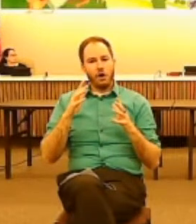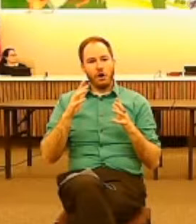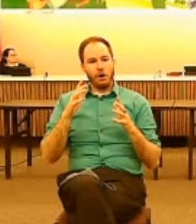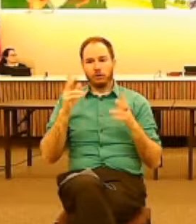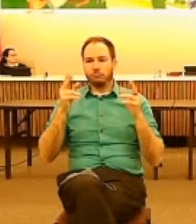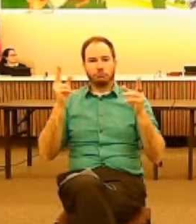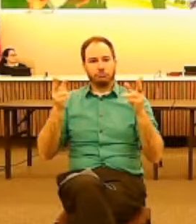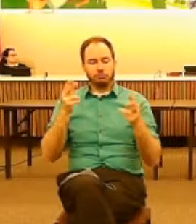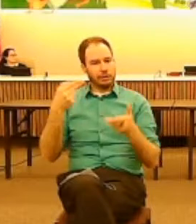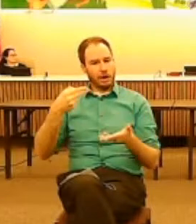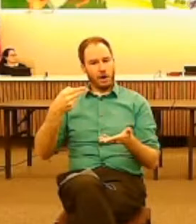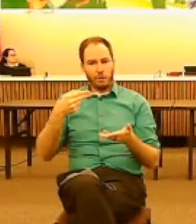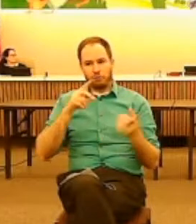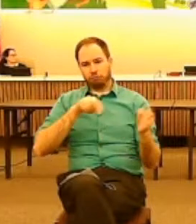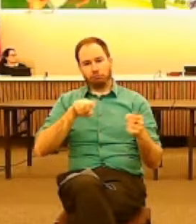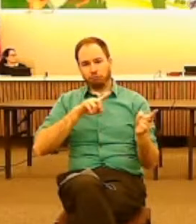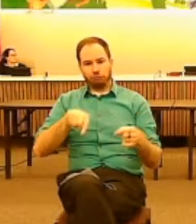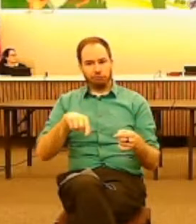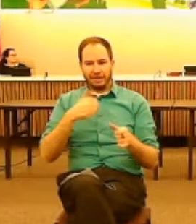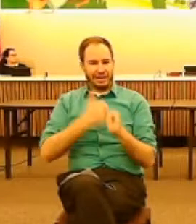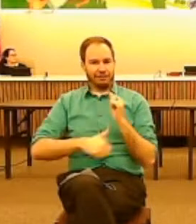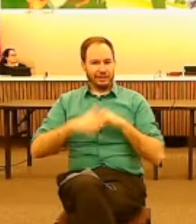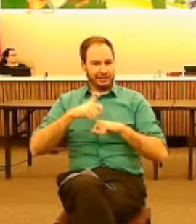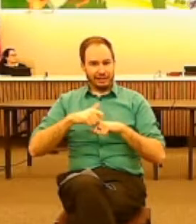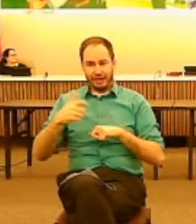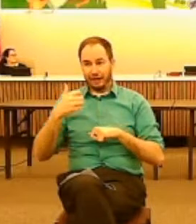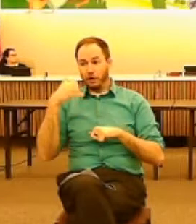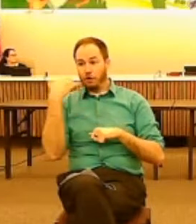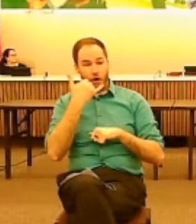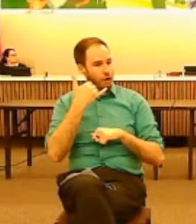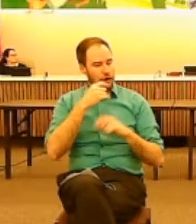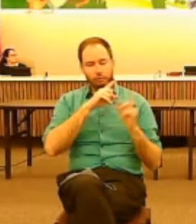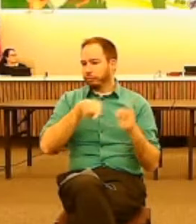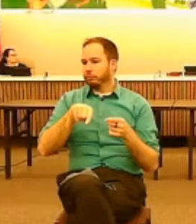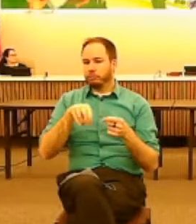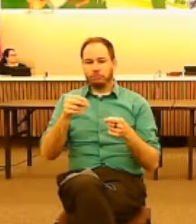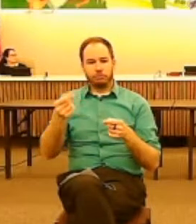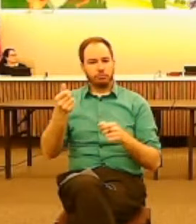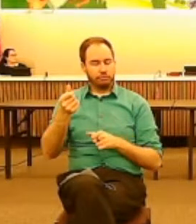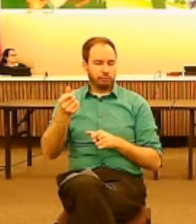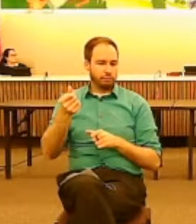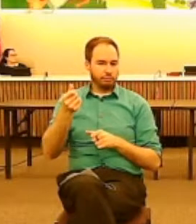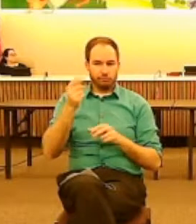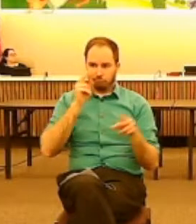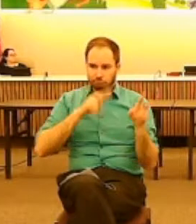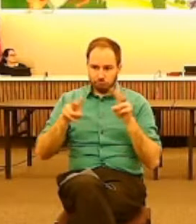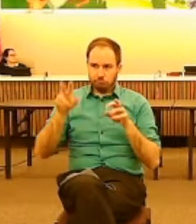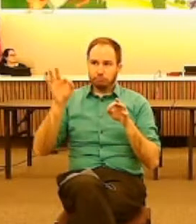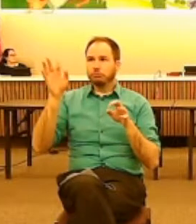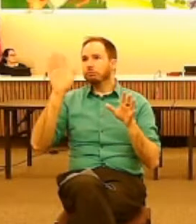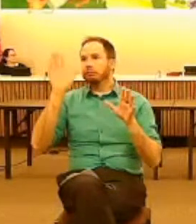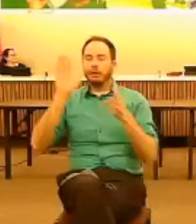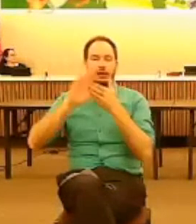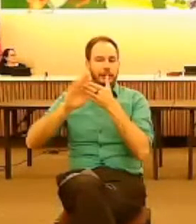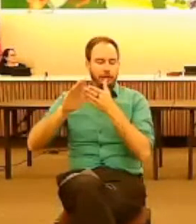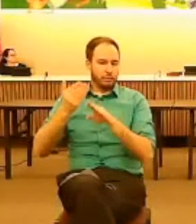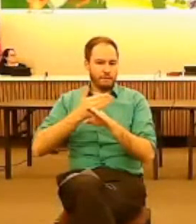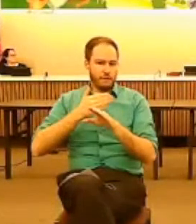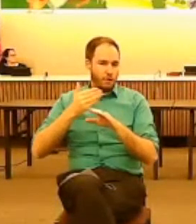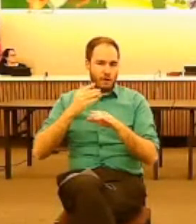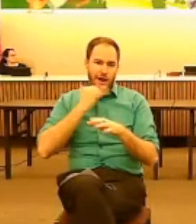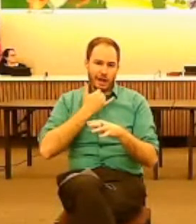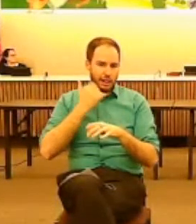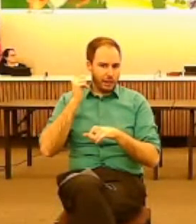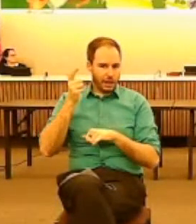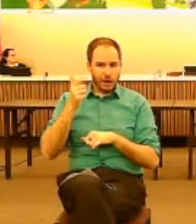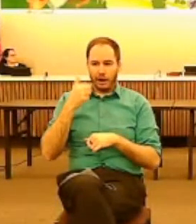of Henrietta. Every time someone contacts me for one, they send somebody out and check it out, and typically it gets resolved. You